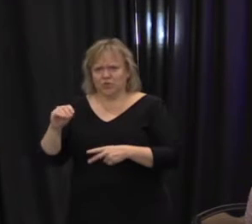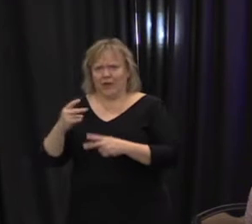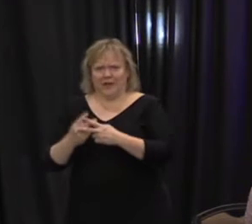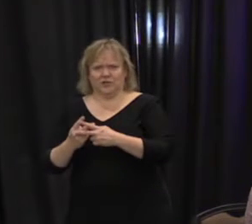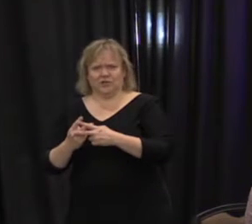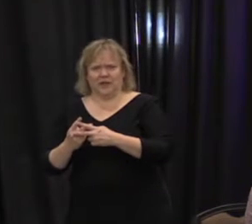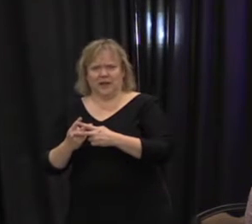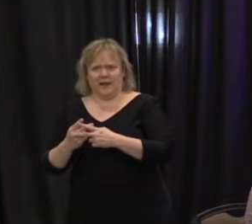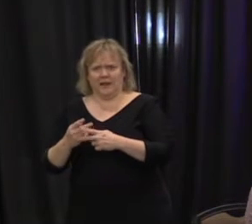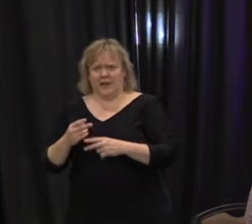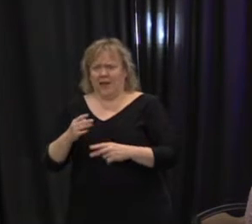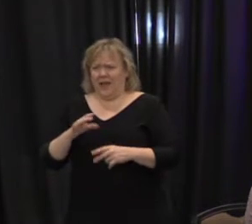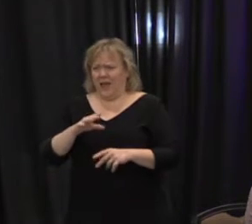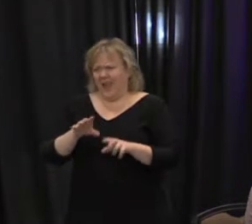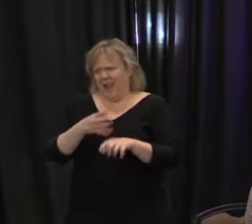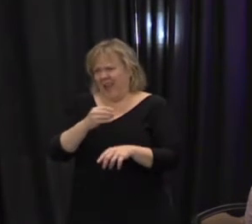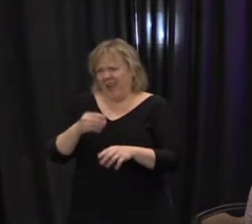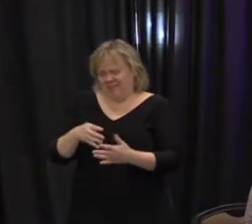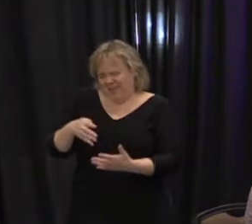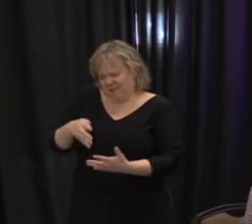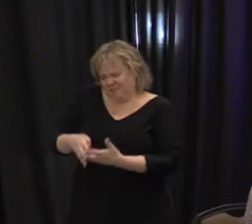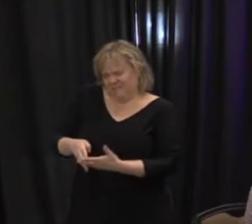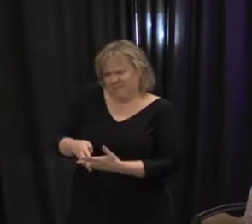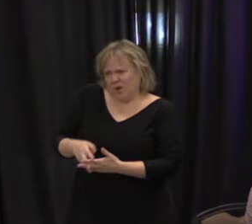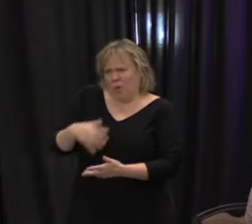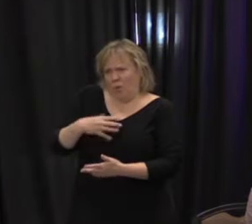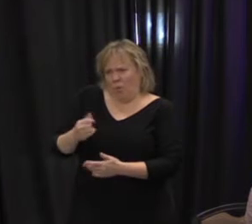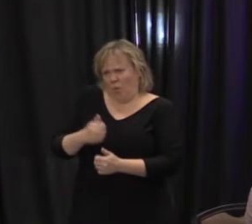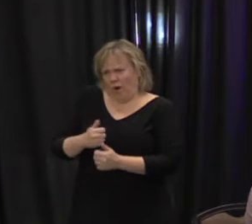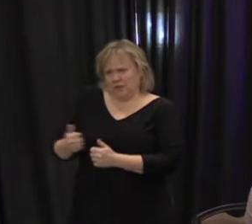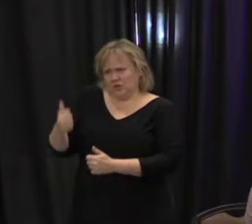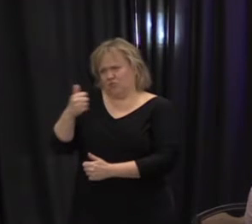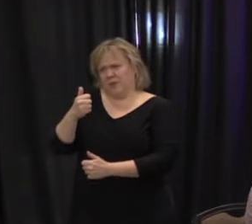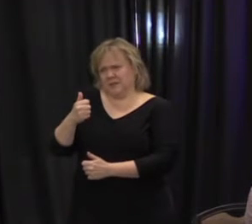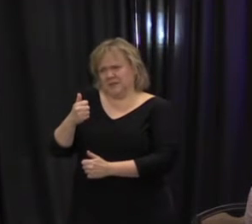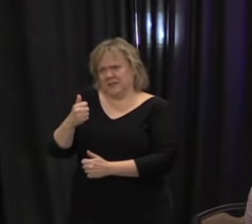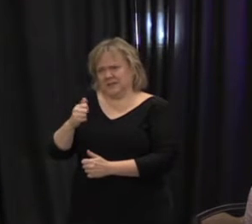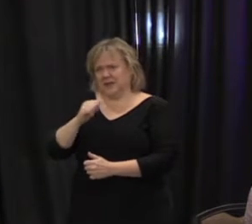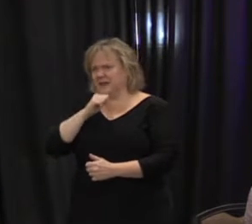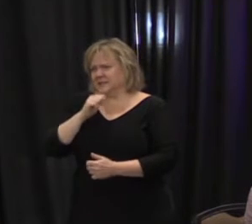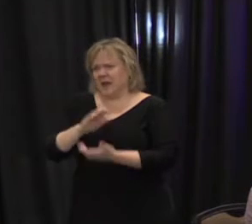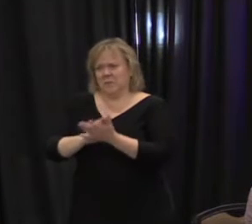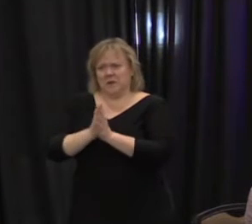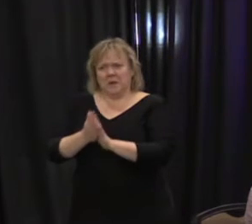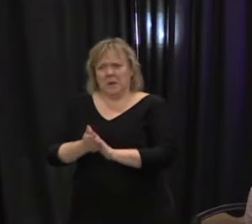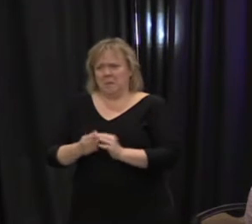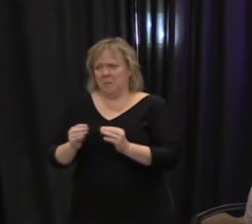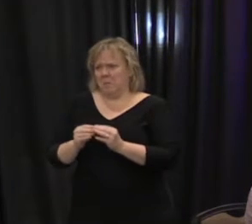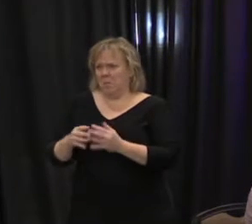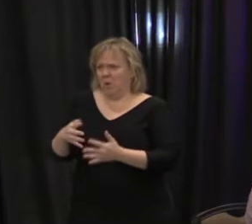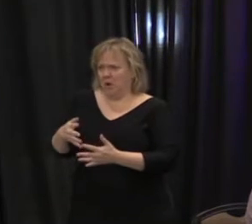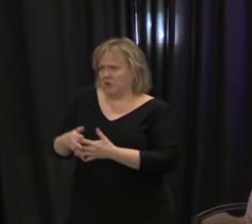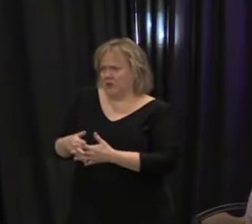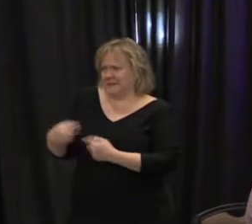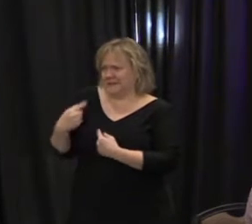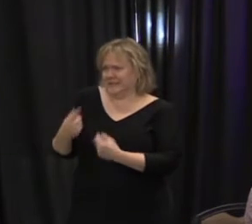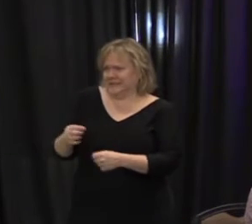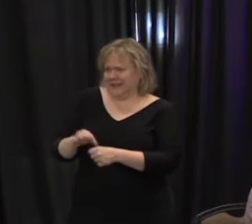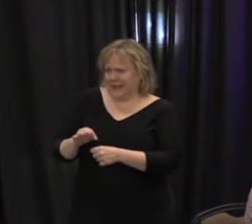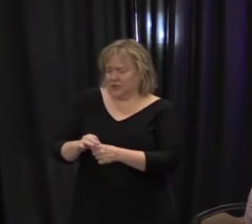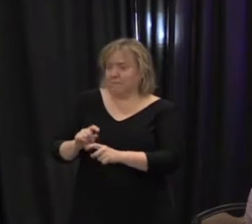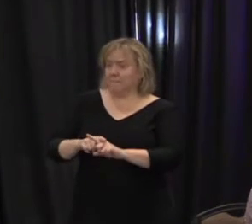the embeddedness of white supremacist ideology in American values has not become any more deeply entrenched since the election of